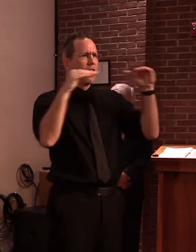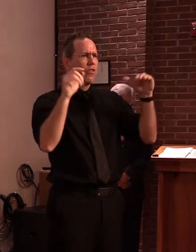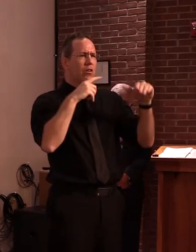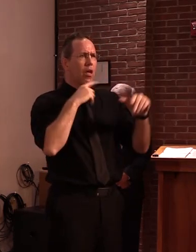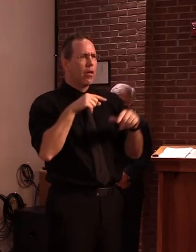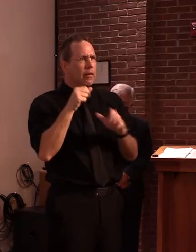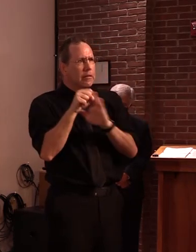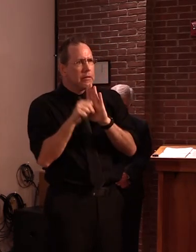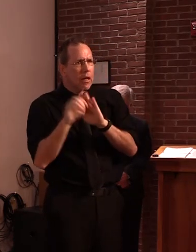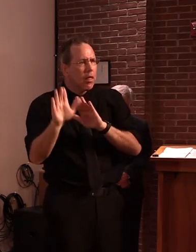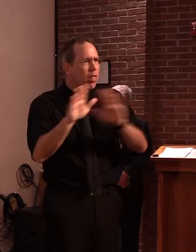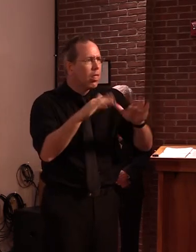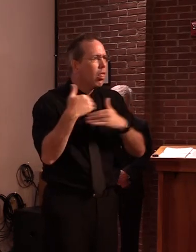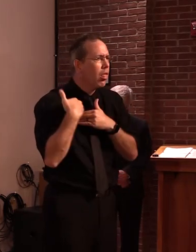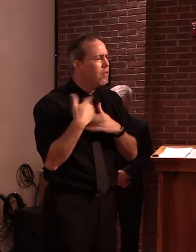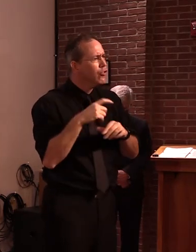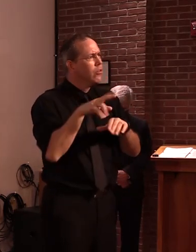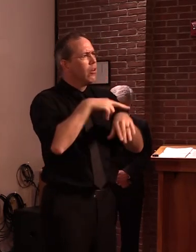can offer?